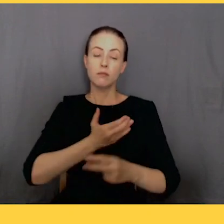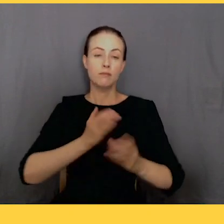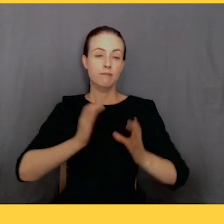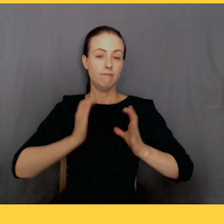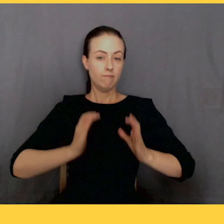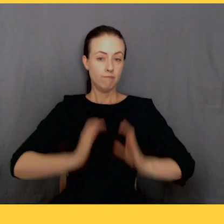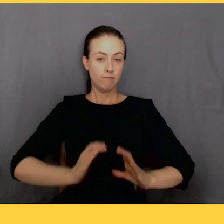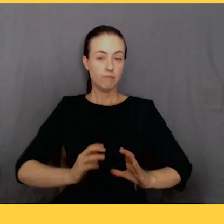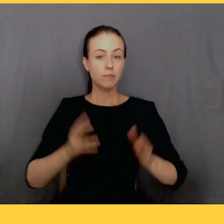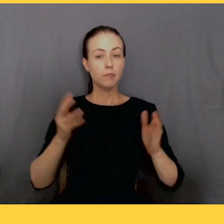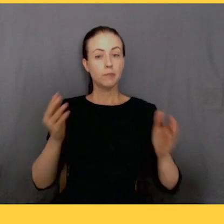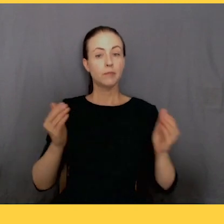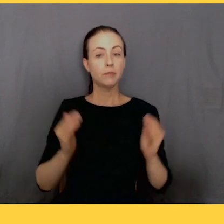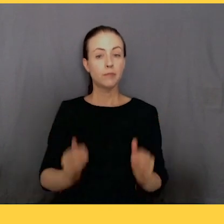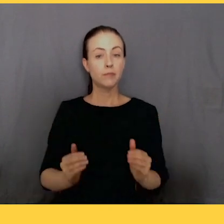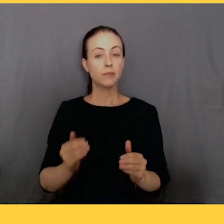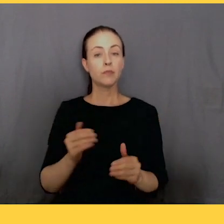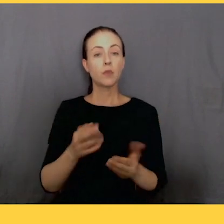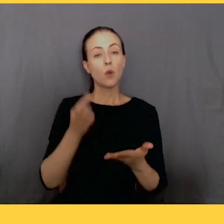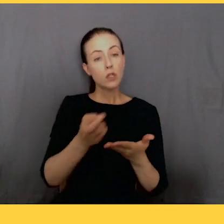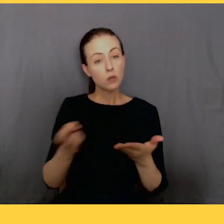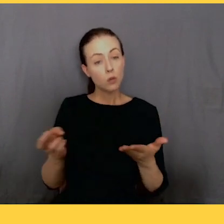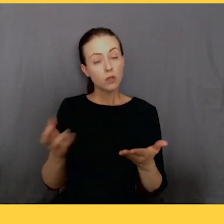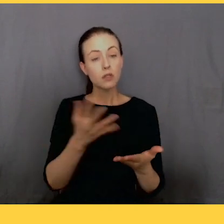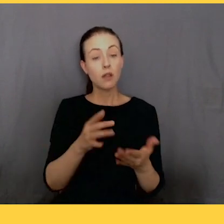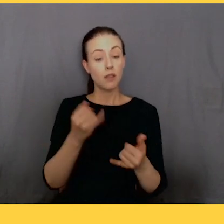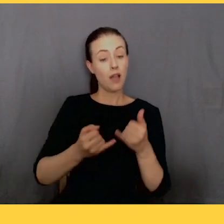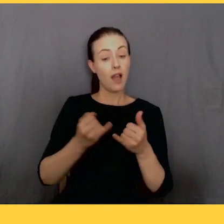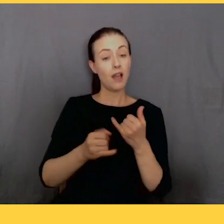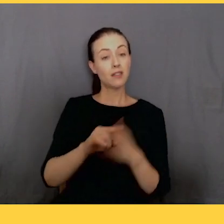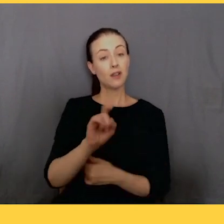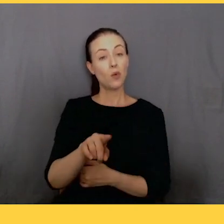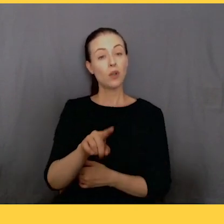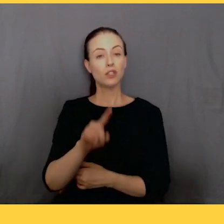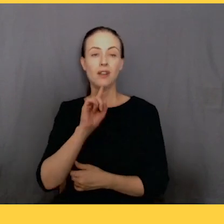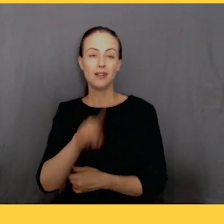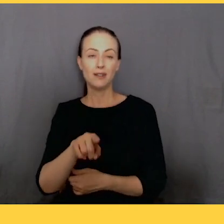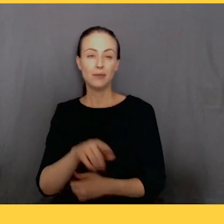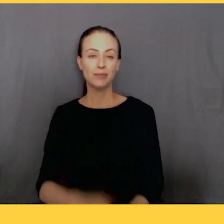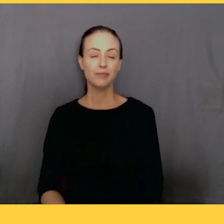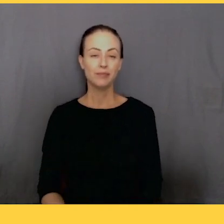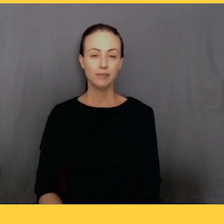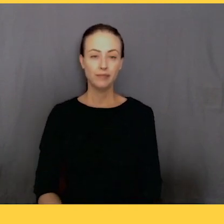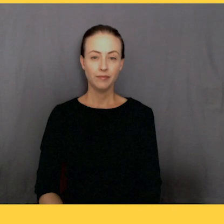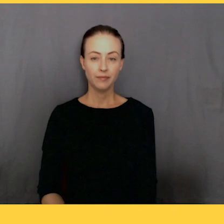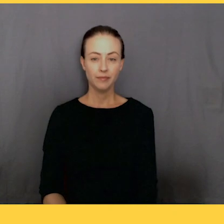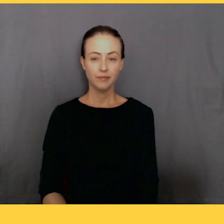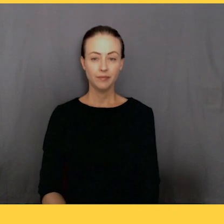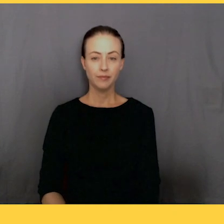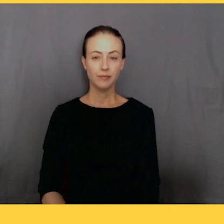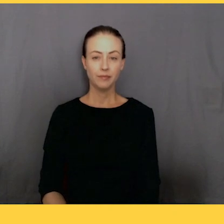message, and then at the end, we will open up for Q&A. Next slide, please.